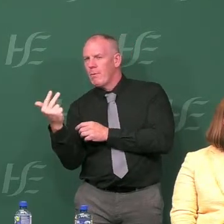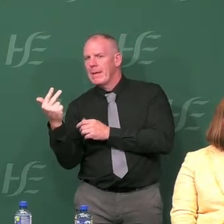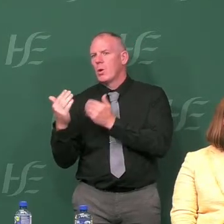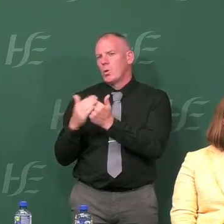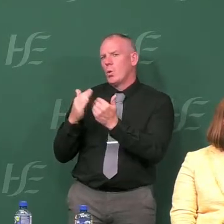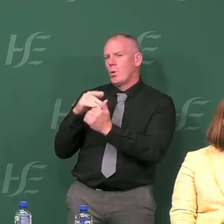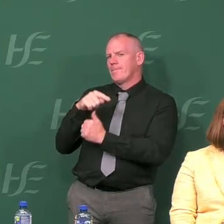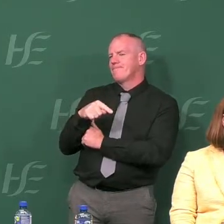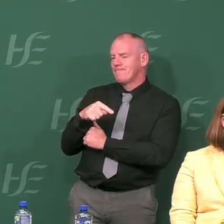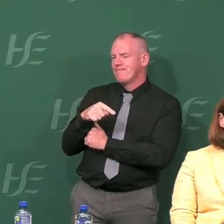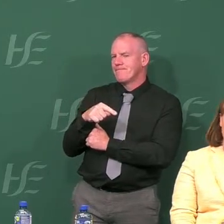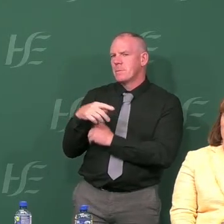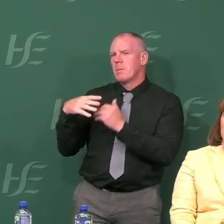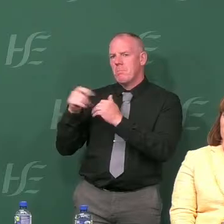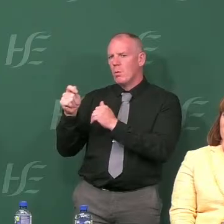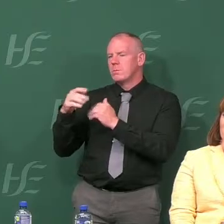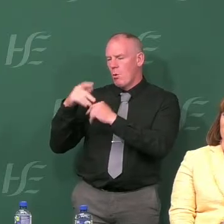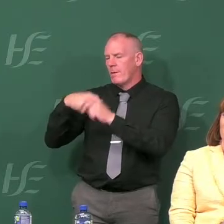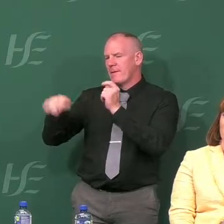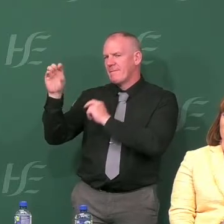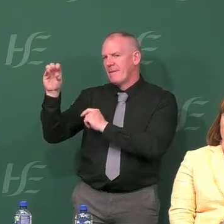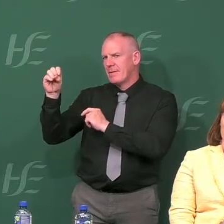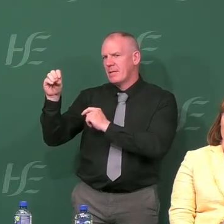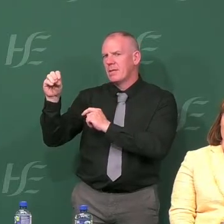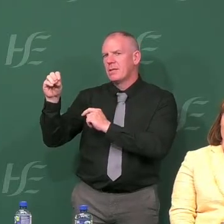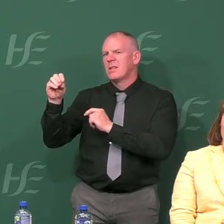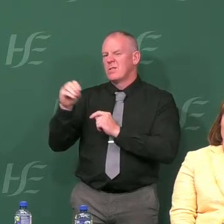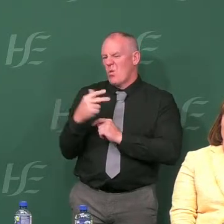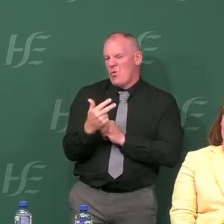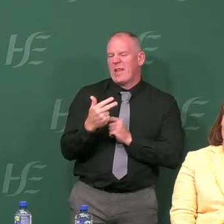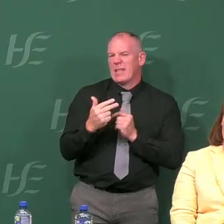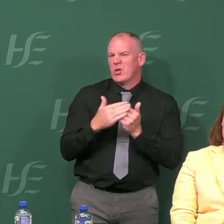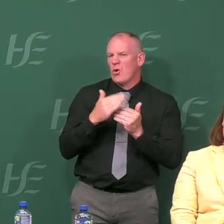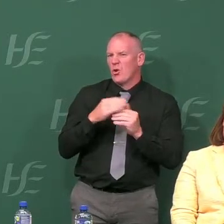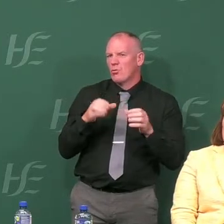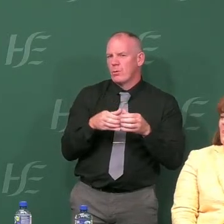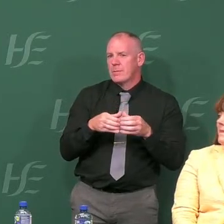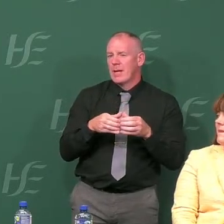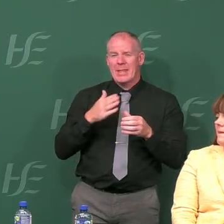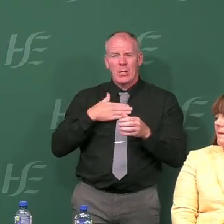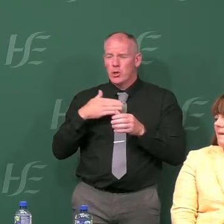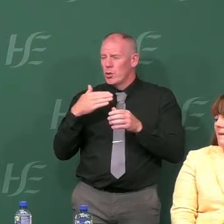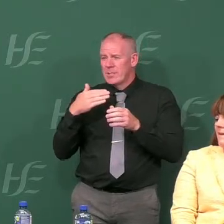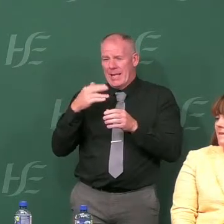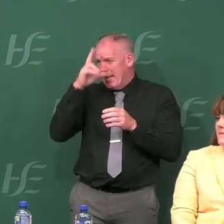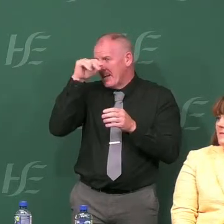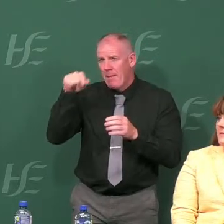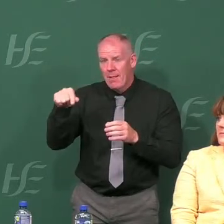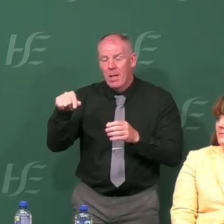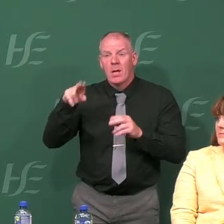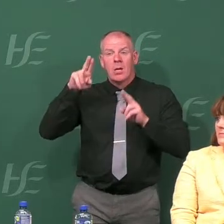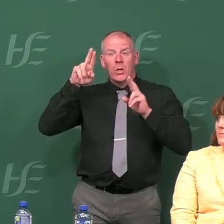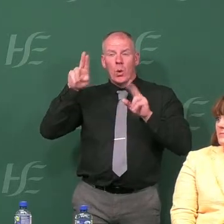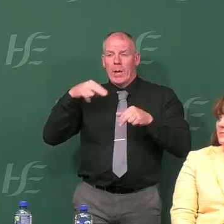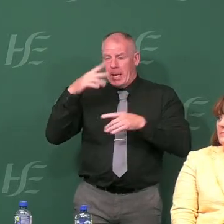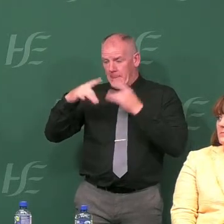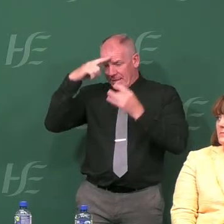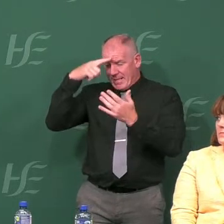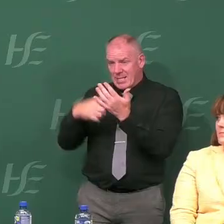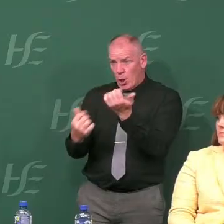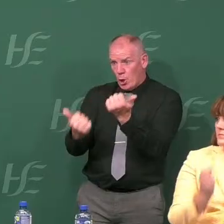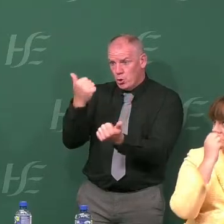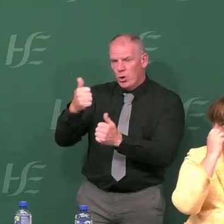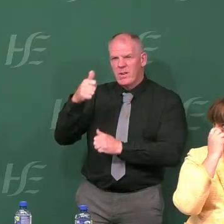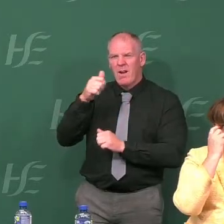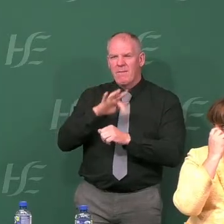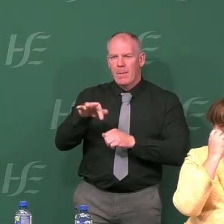younger age groups, so vast majority were over 50. And that's just a snapshot. And I would always say to everybody, you can't take a judgment from